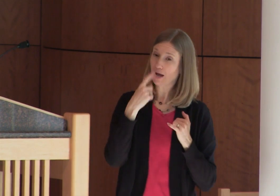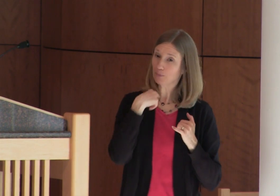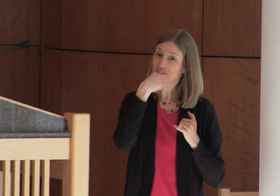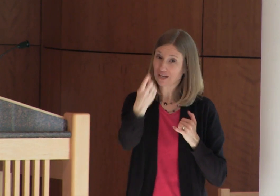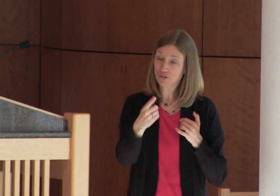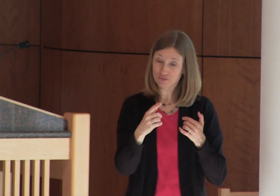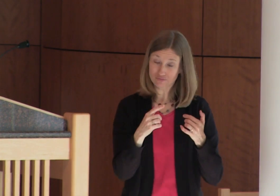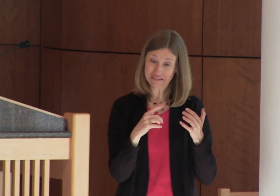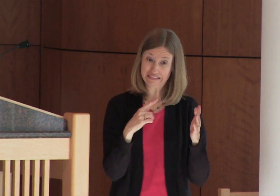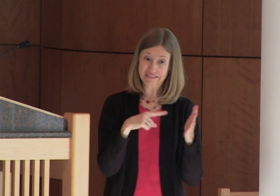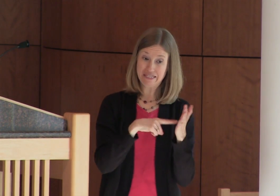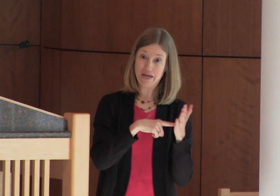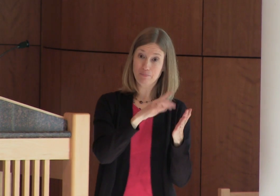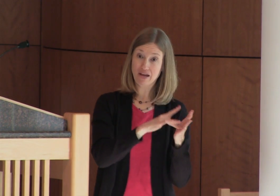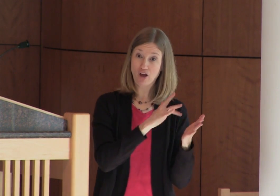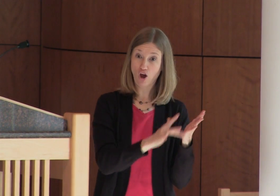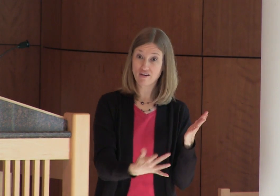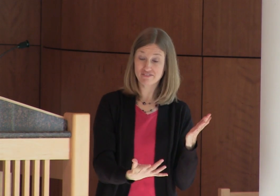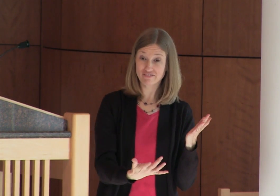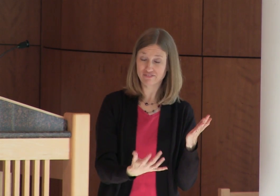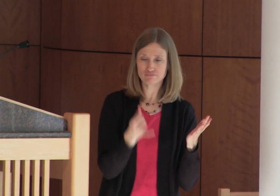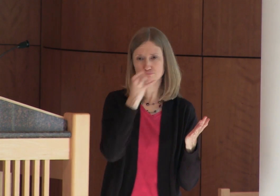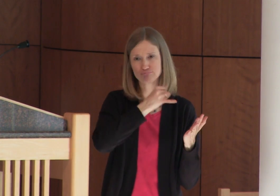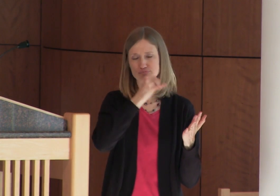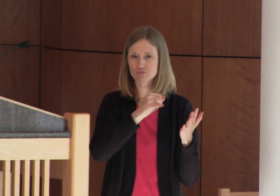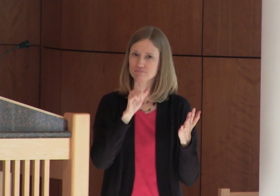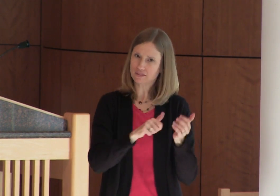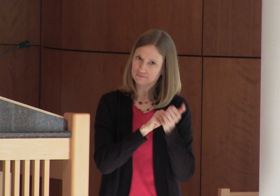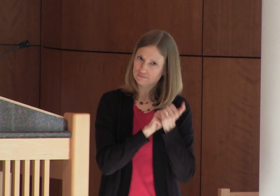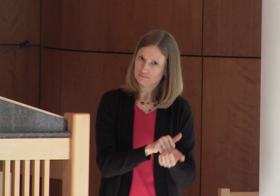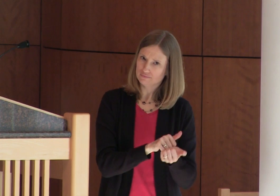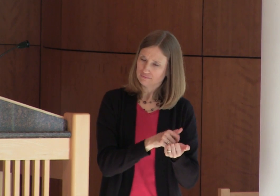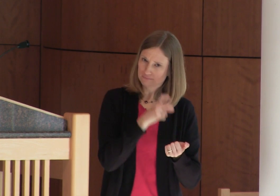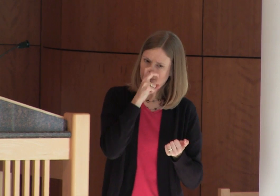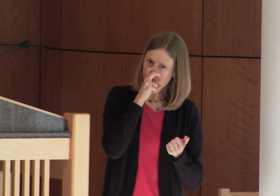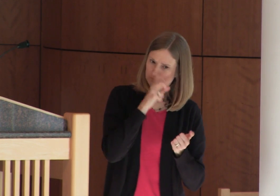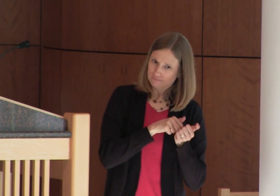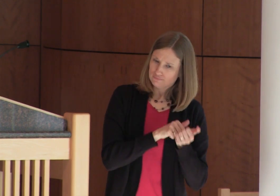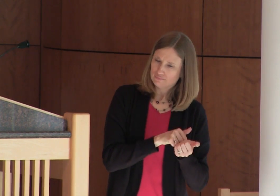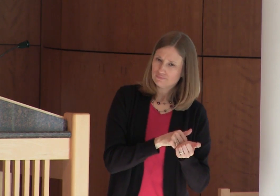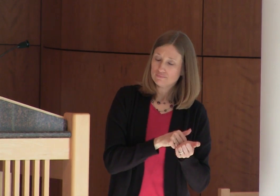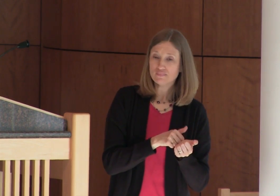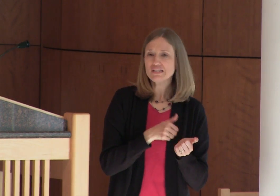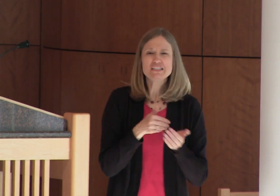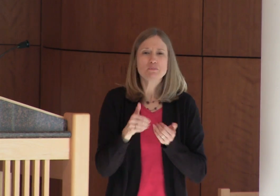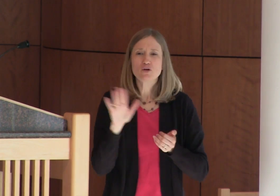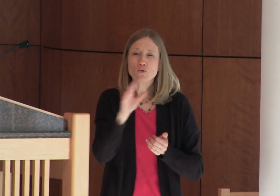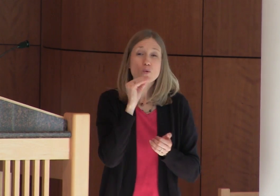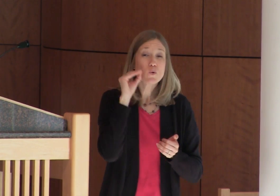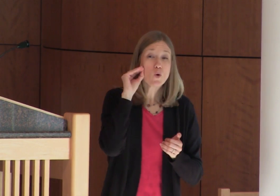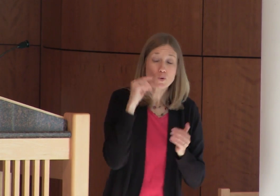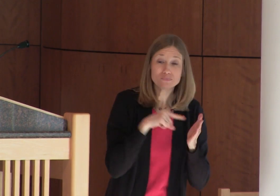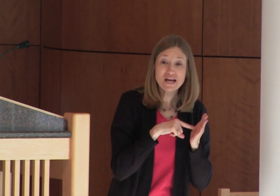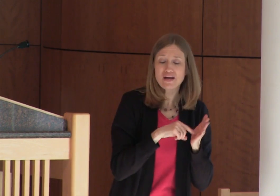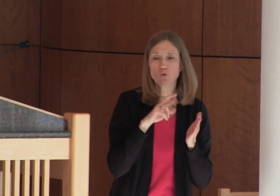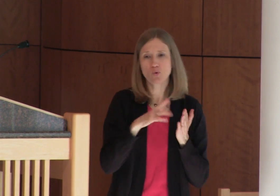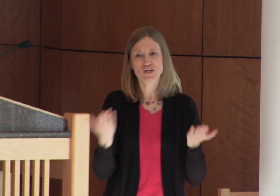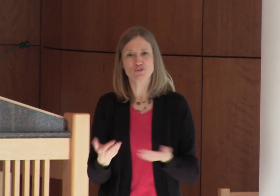discipline. Whether you're talking about your home finances or here in this congregation, but it's still a discipline so that we get to